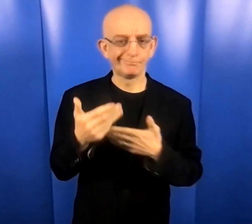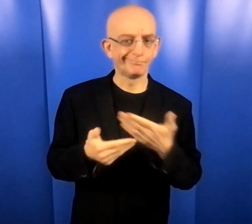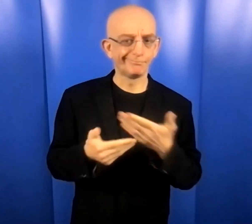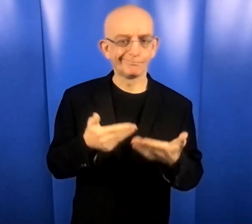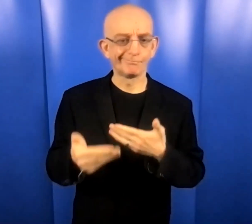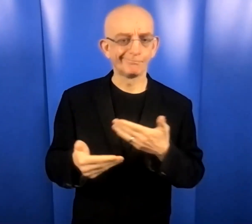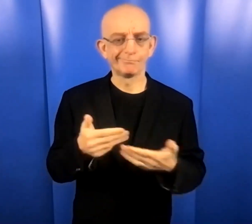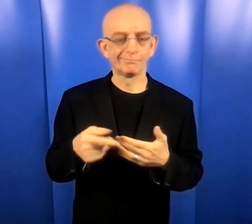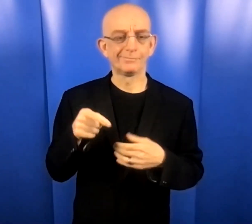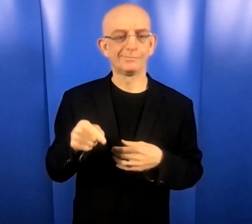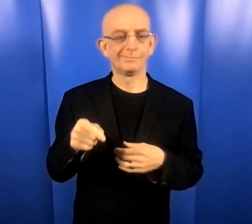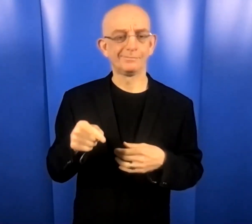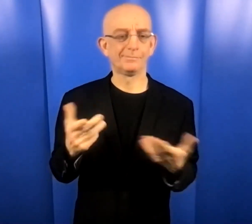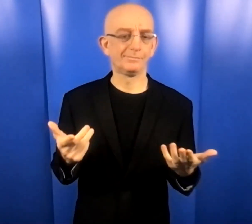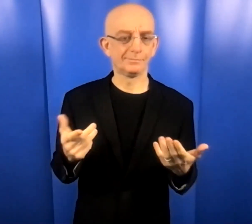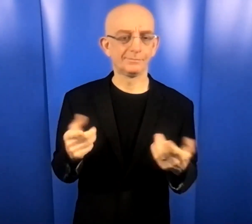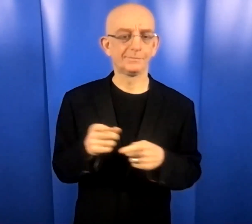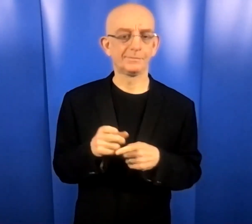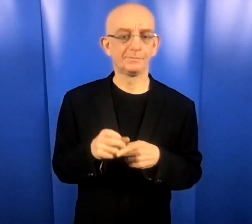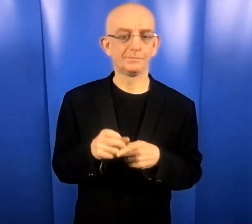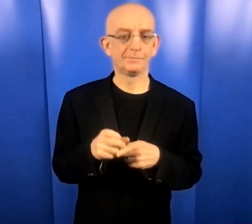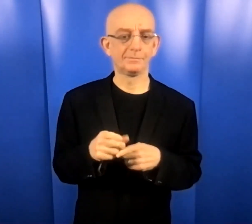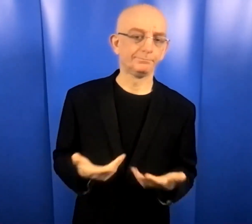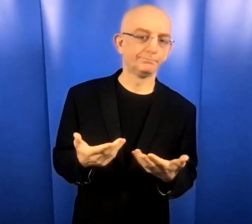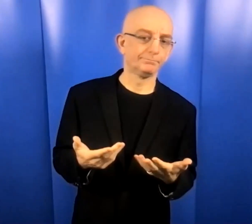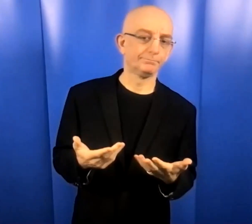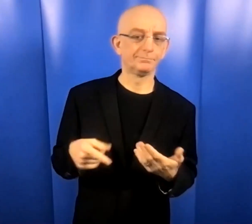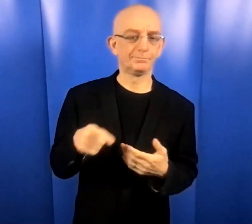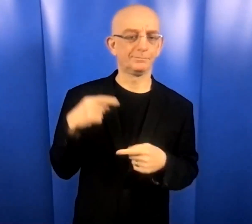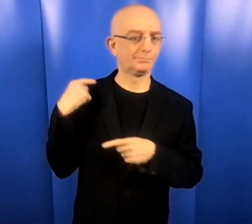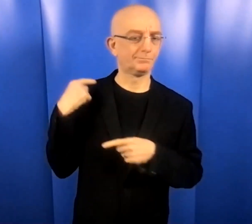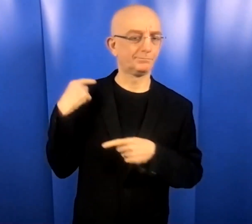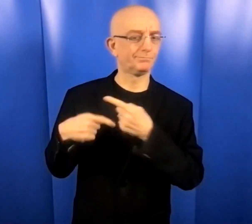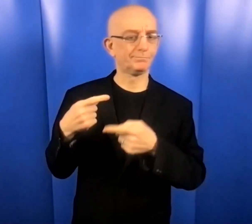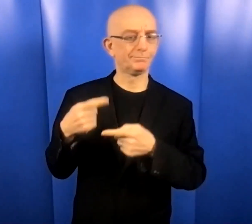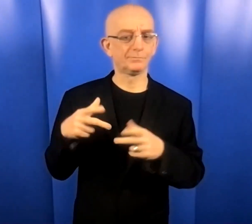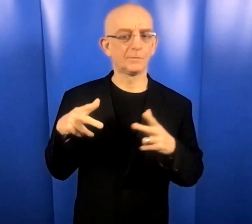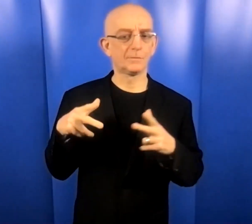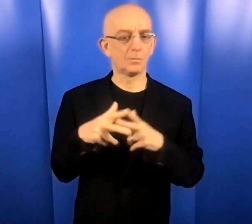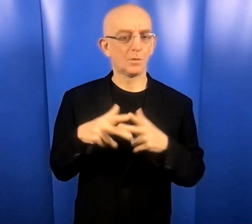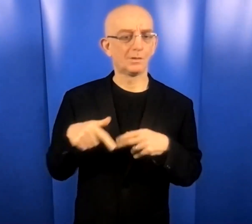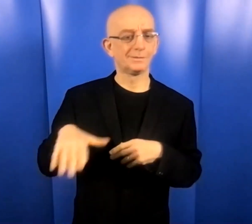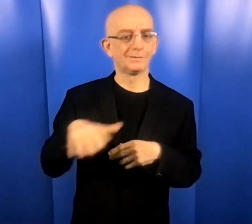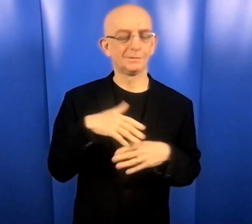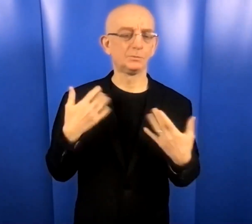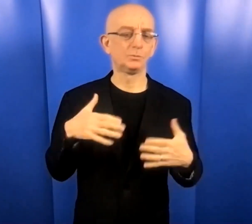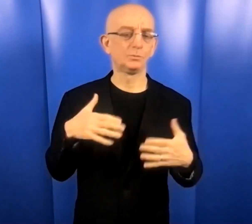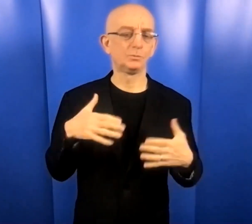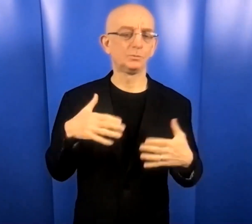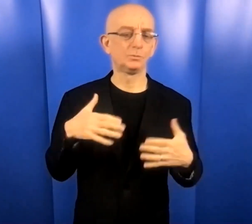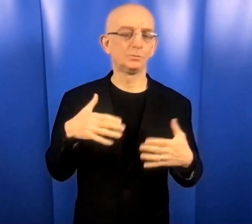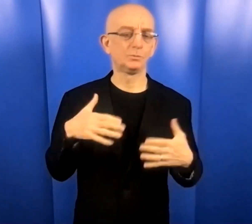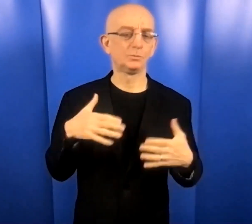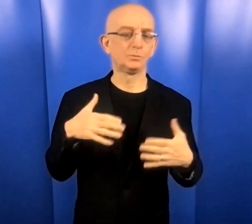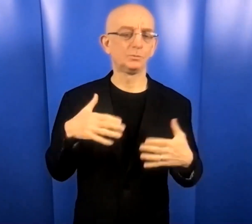the country, and mostly the people who are affected are